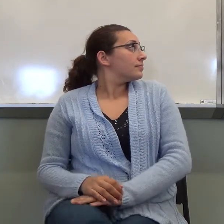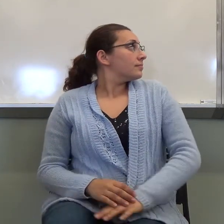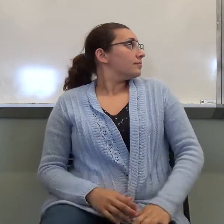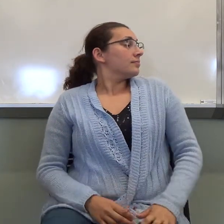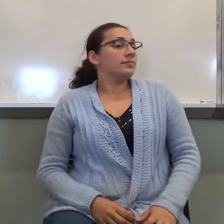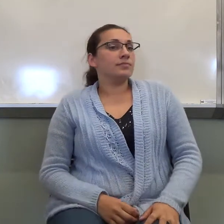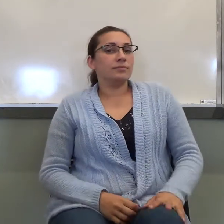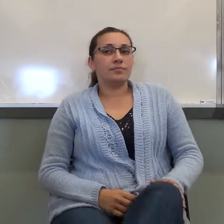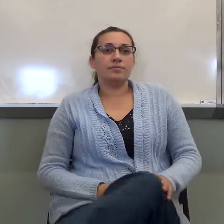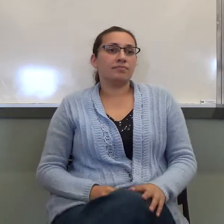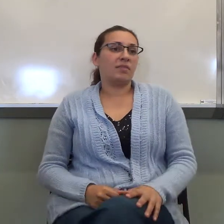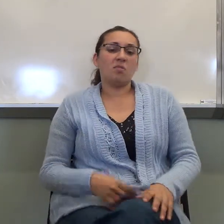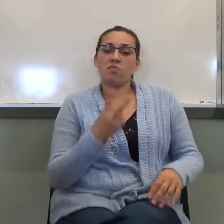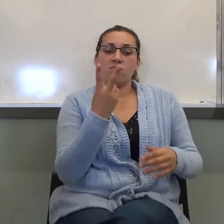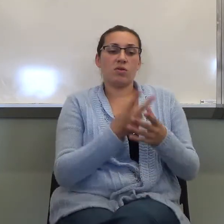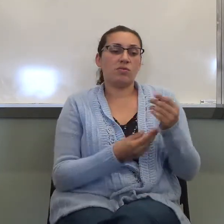Could be both positive or both negative.